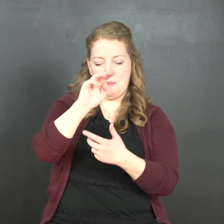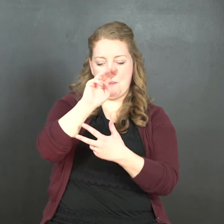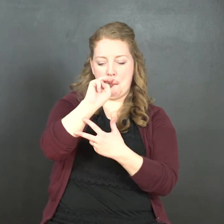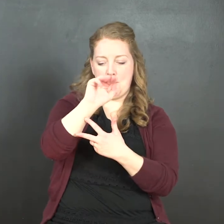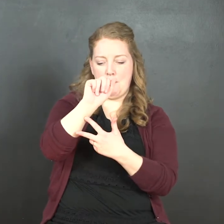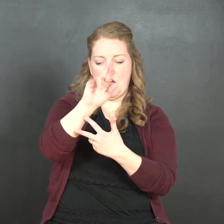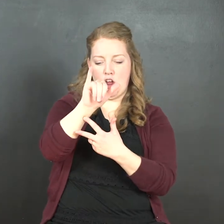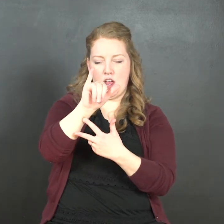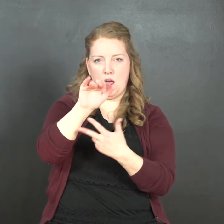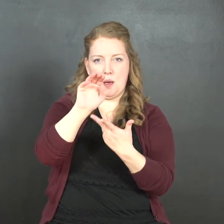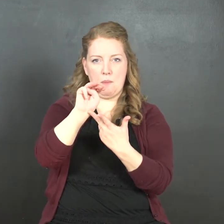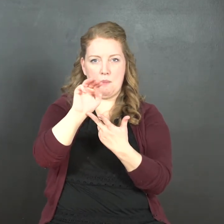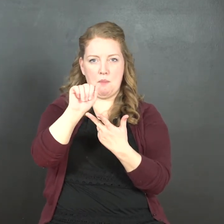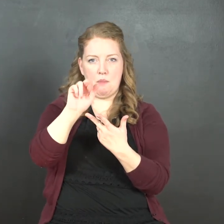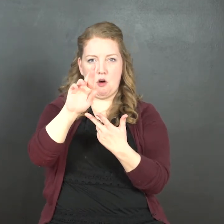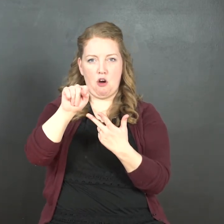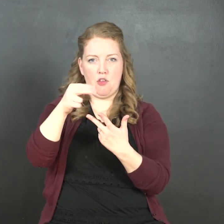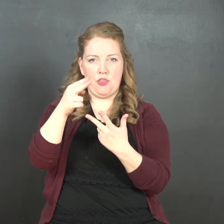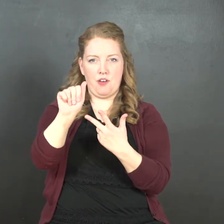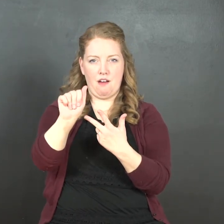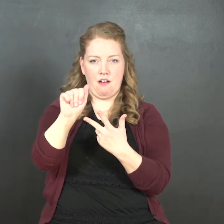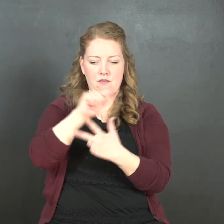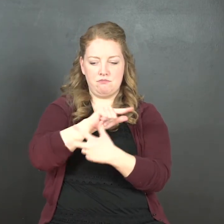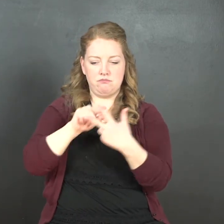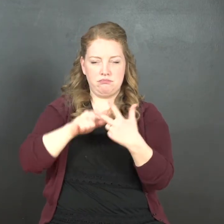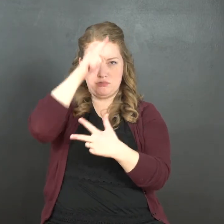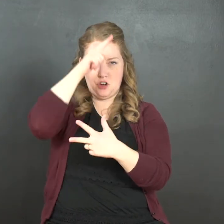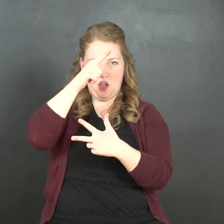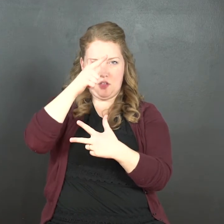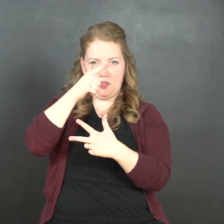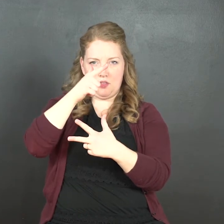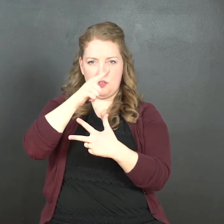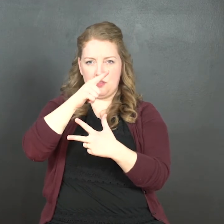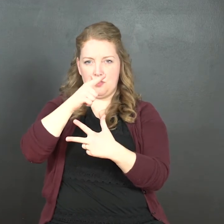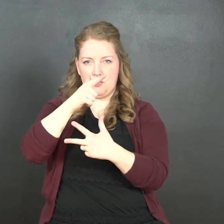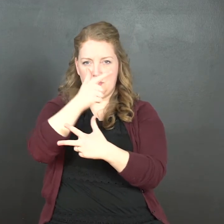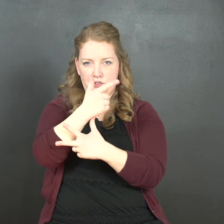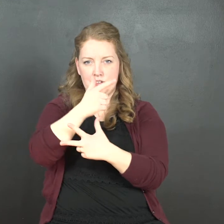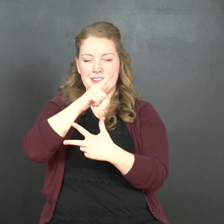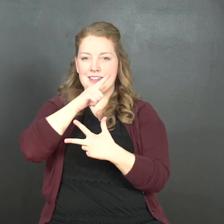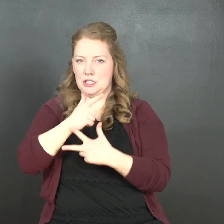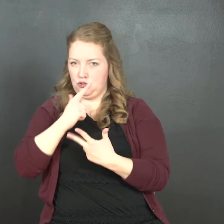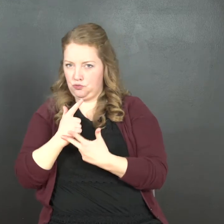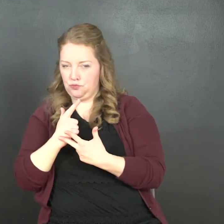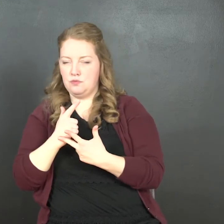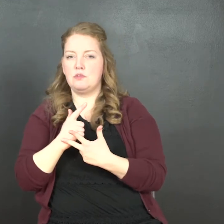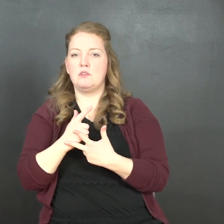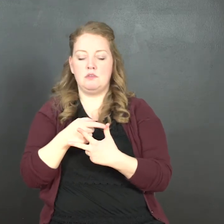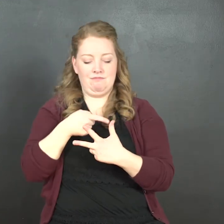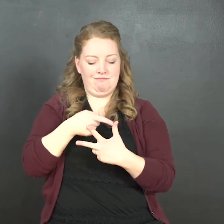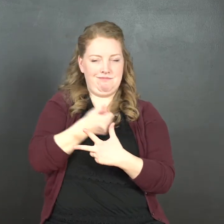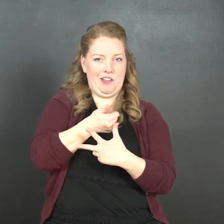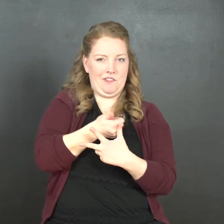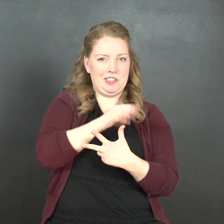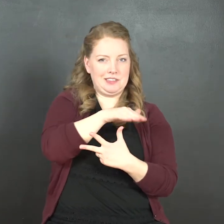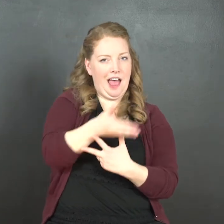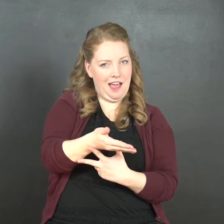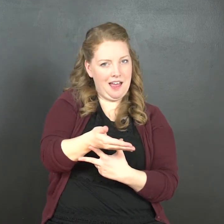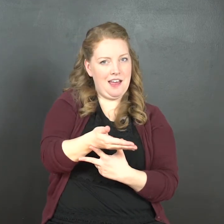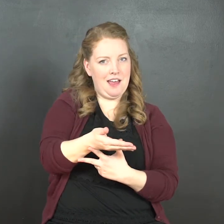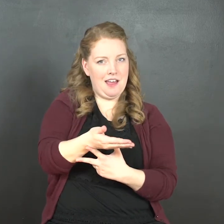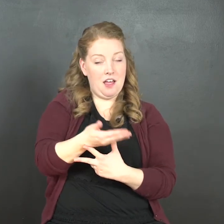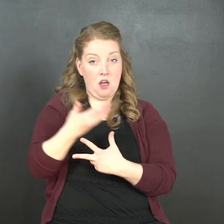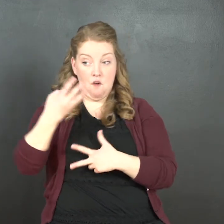and after he gets there, they realize that Lazarus had already died, and Jesus brought him back from the grave. You may remember